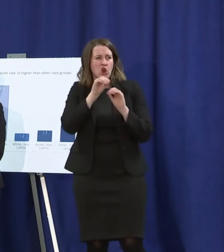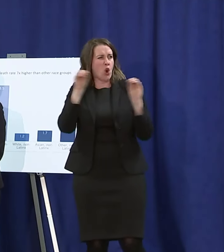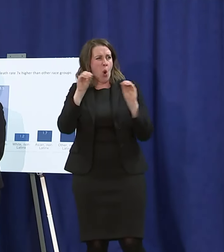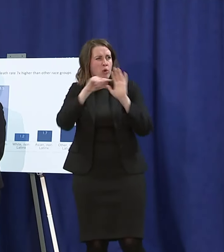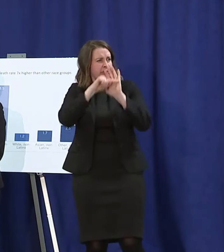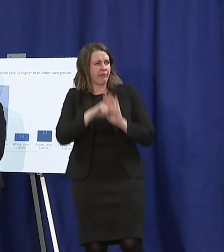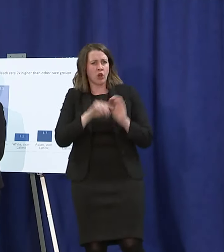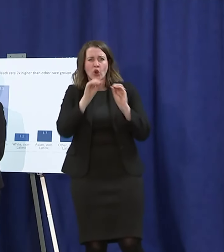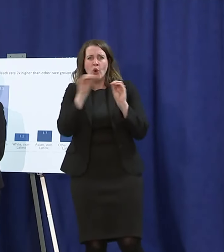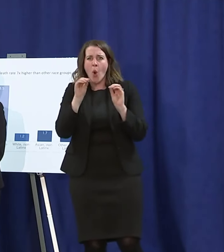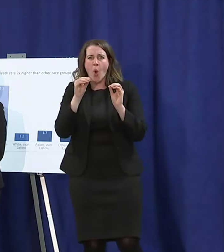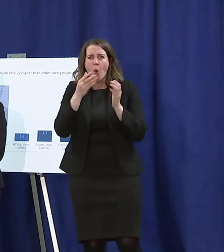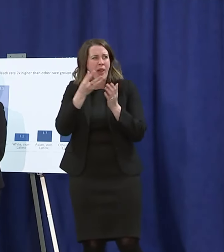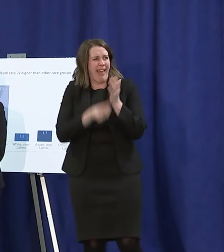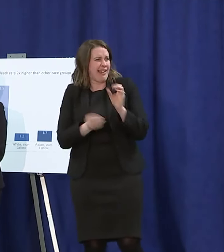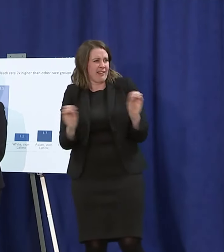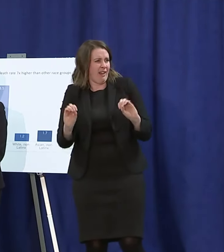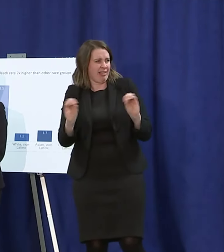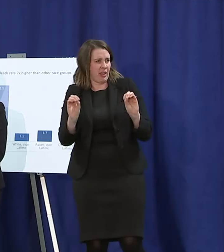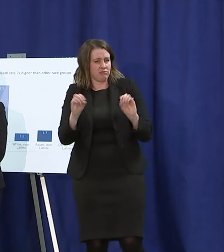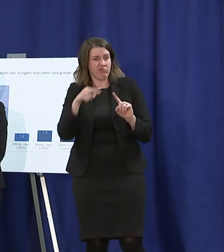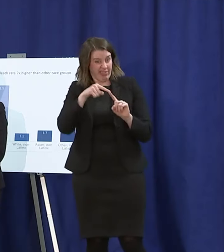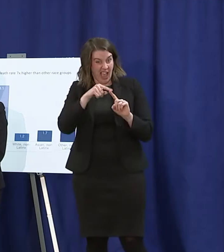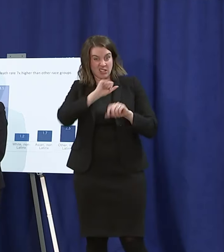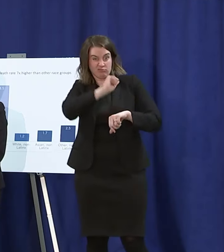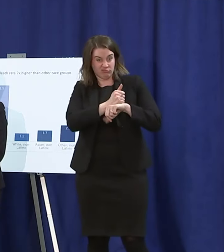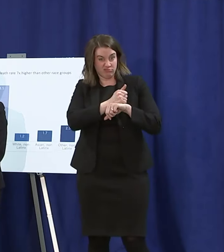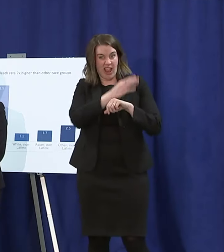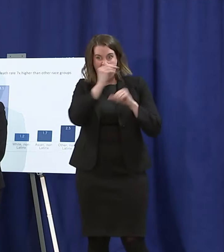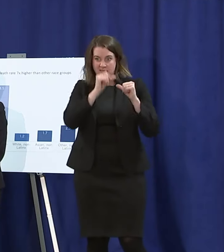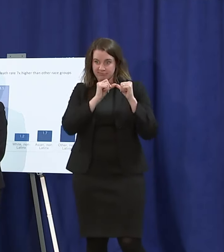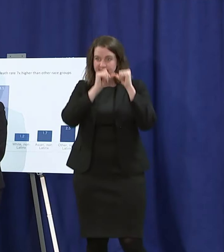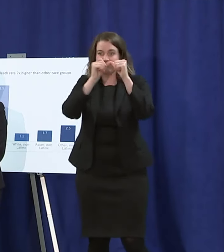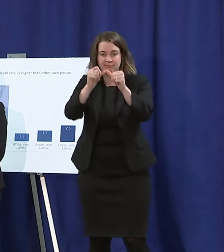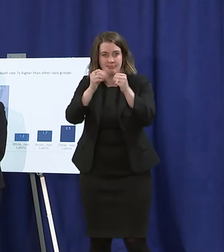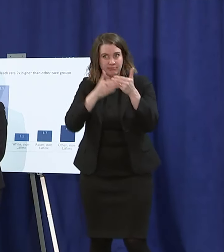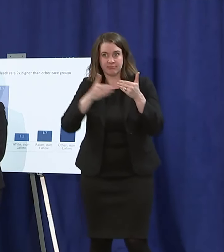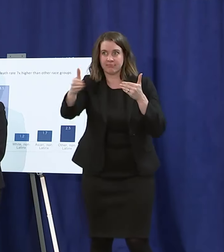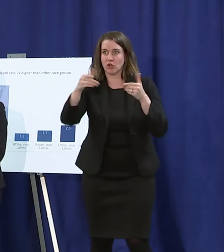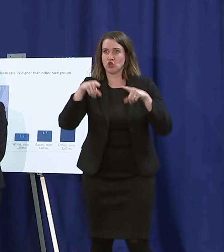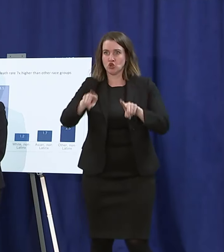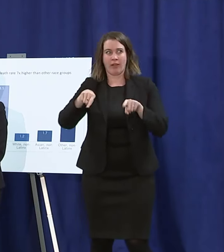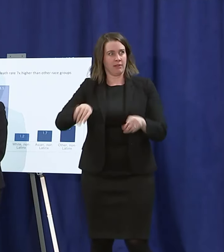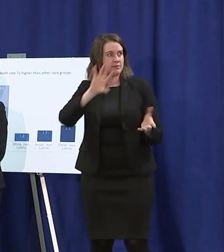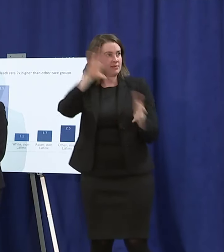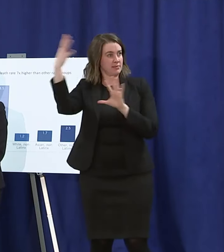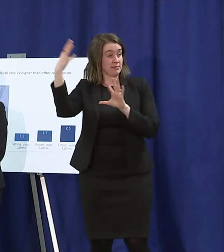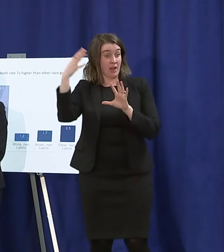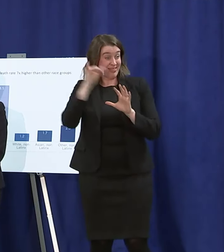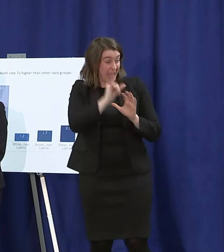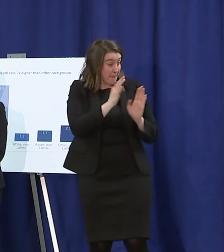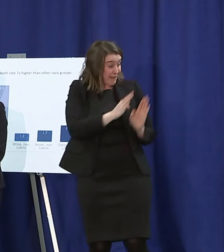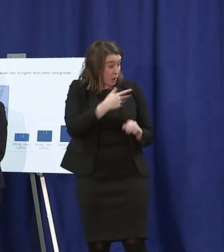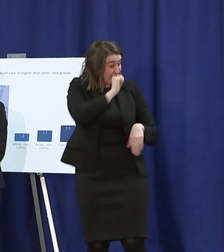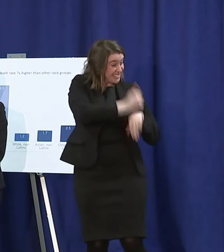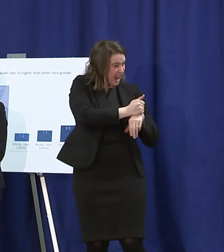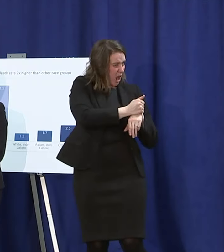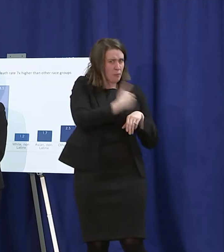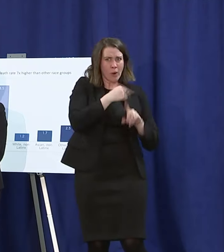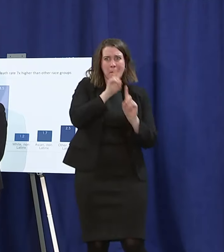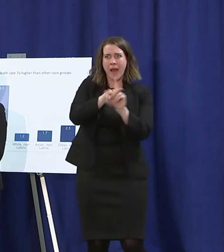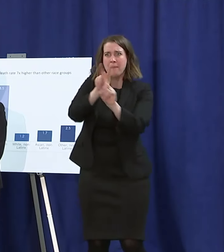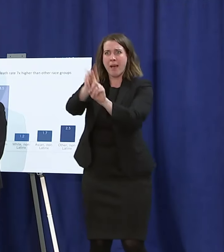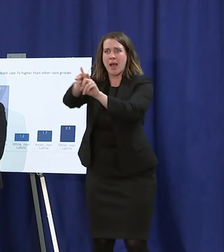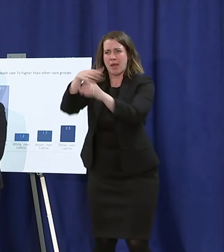It has been the basis for all that has gone well in this response, and we continue to use those plans as we